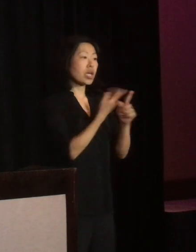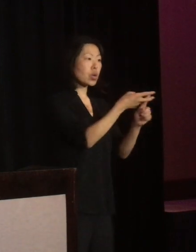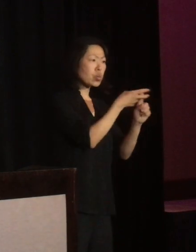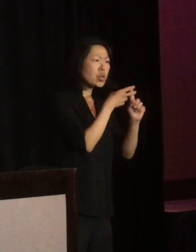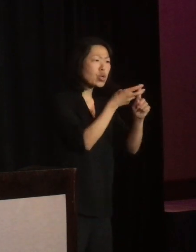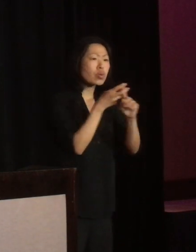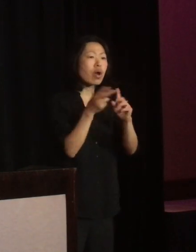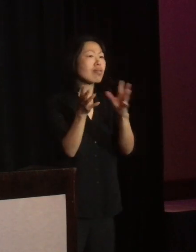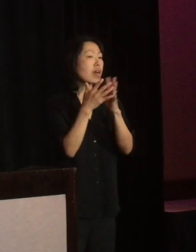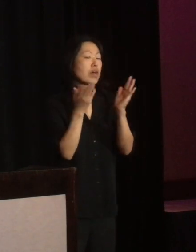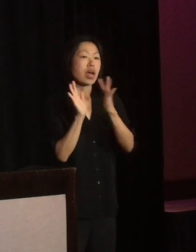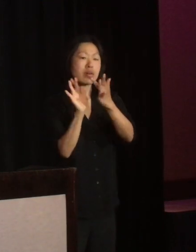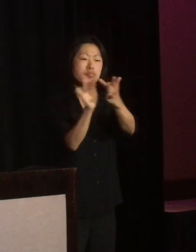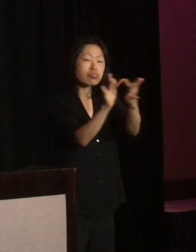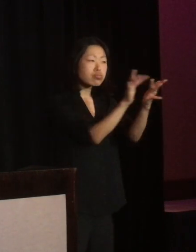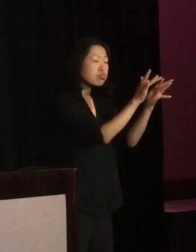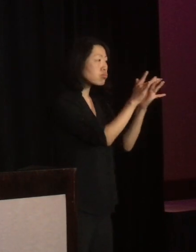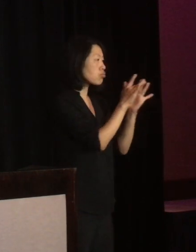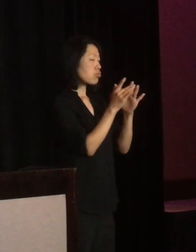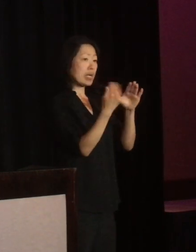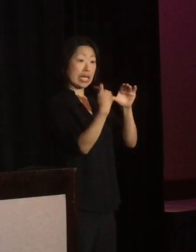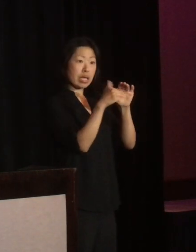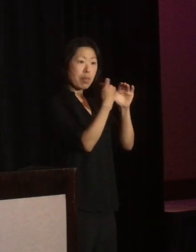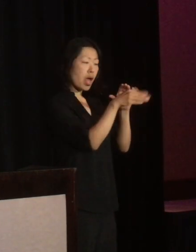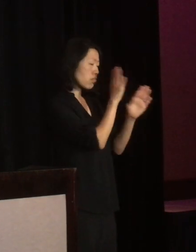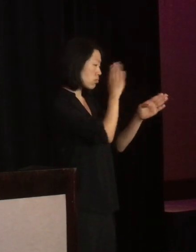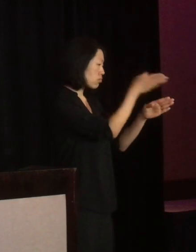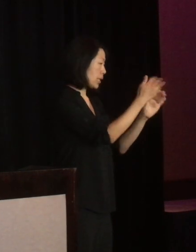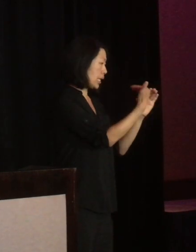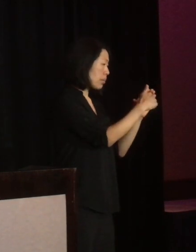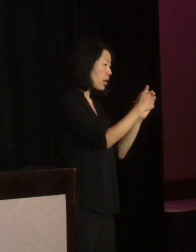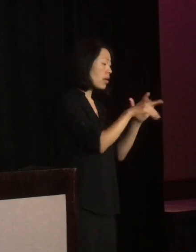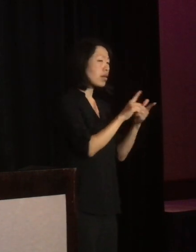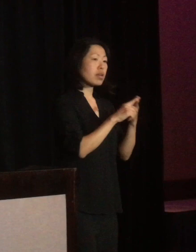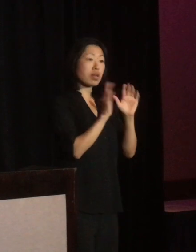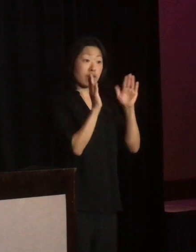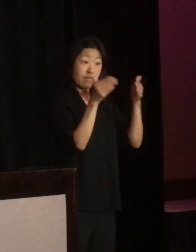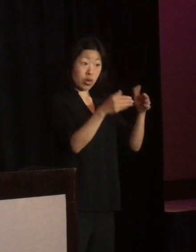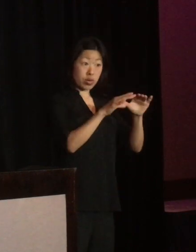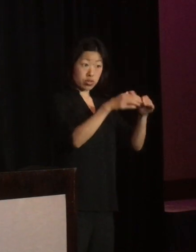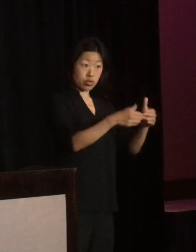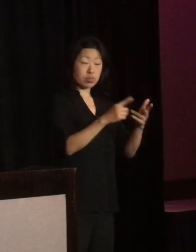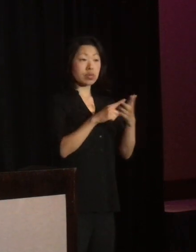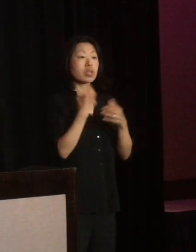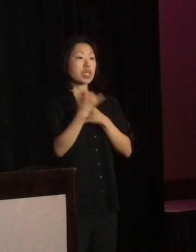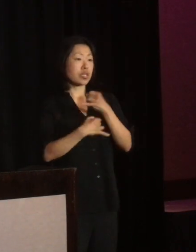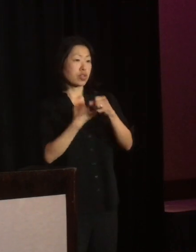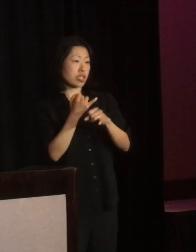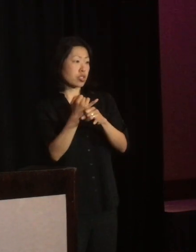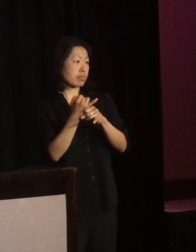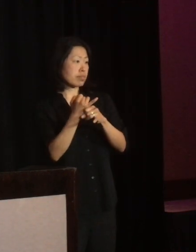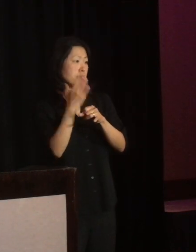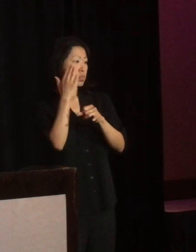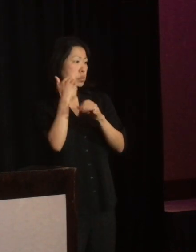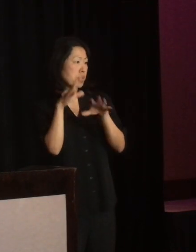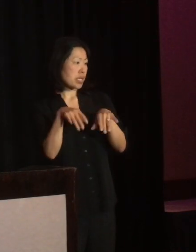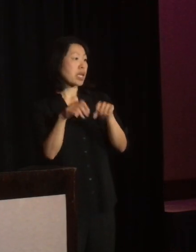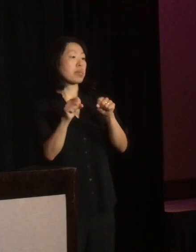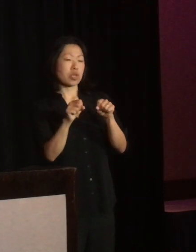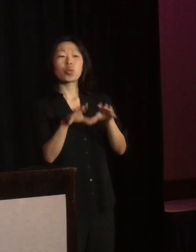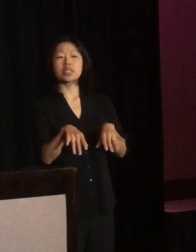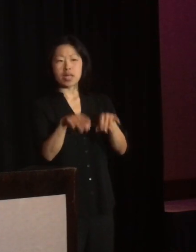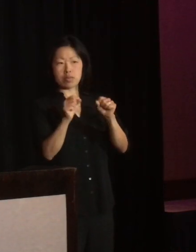lot of outreach through direct email, focus groups, the University of Minnesota International Adoption Project,